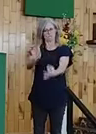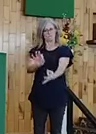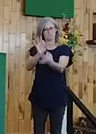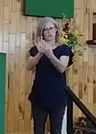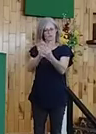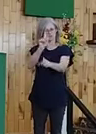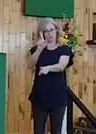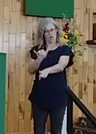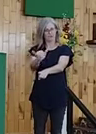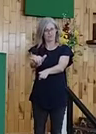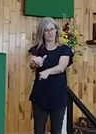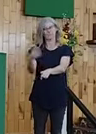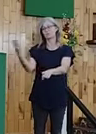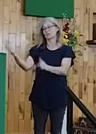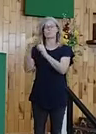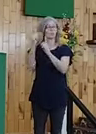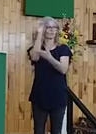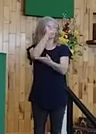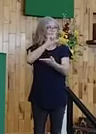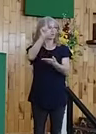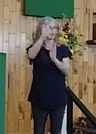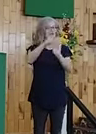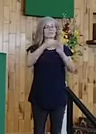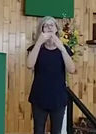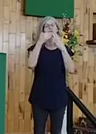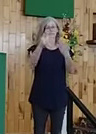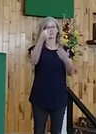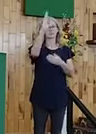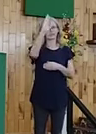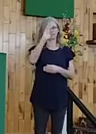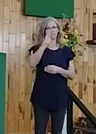forever. The word of the Lord.